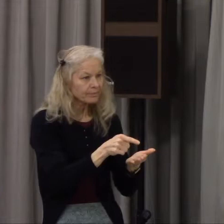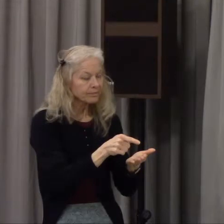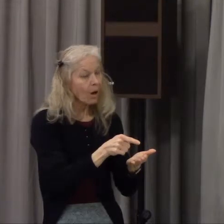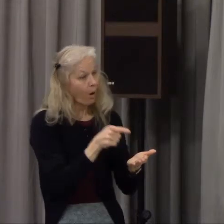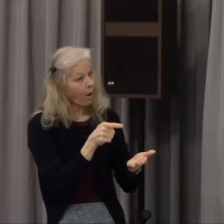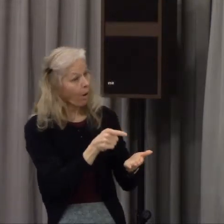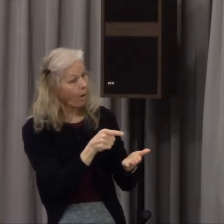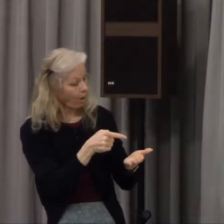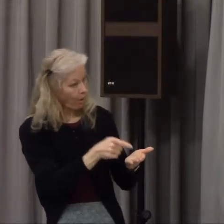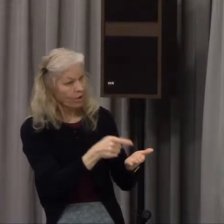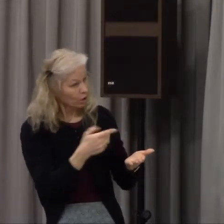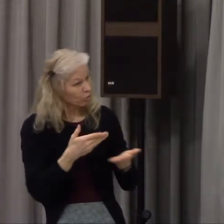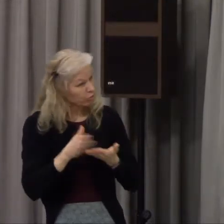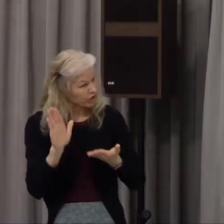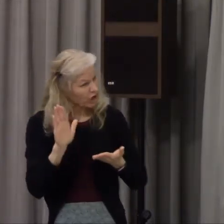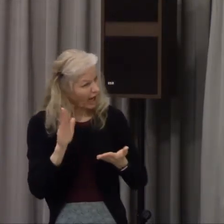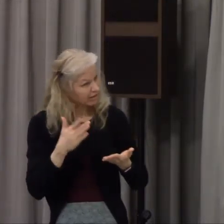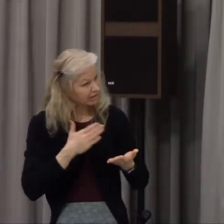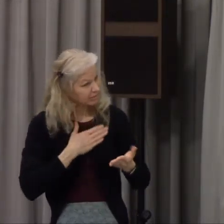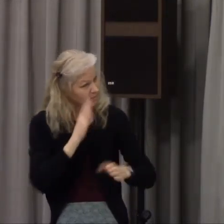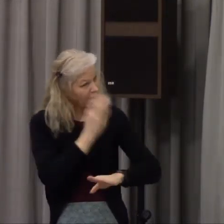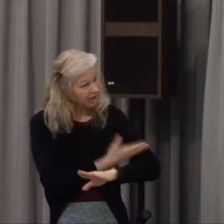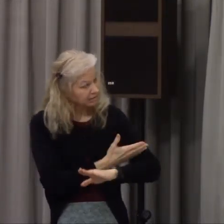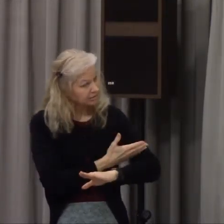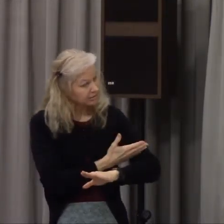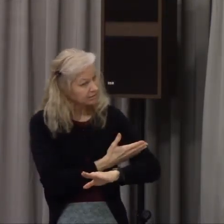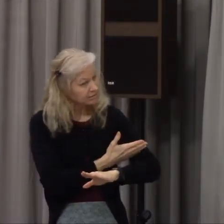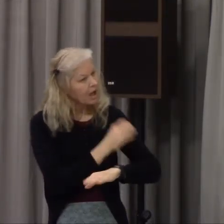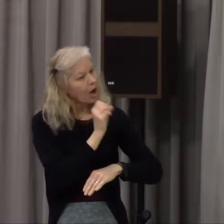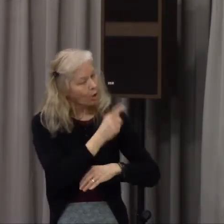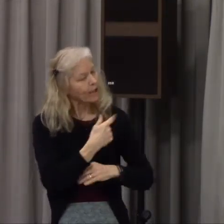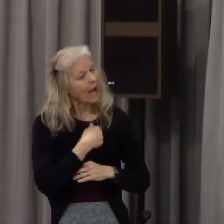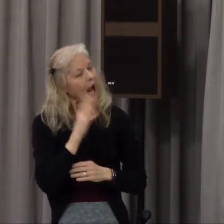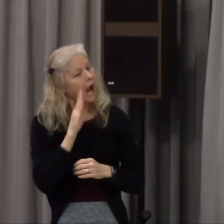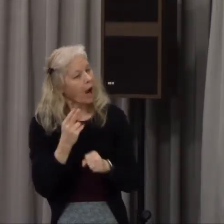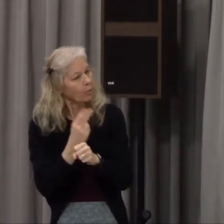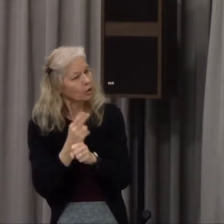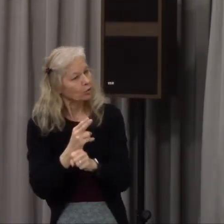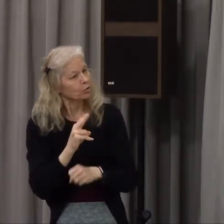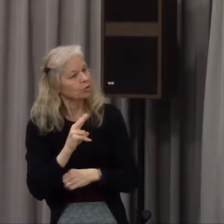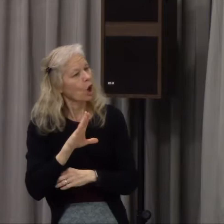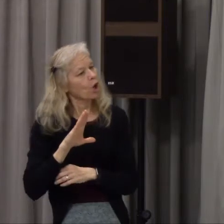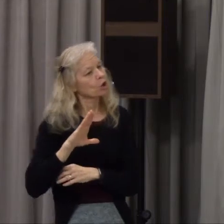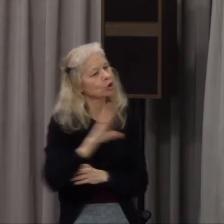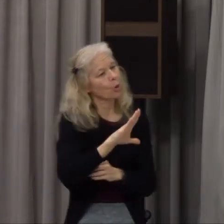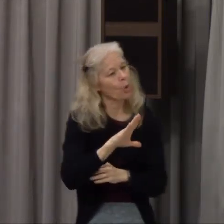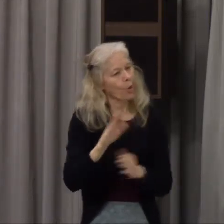Thou shalt love the Lord thy God with all thy heart, soul, mind, and strength, and thy neighbor as thyself. How'd you do?